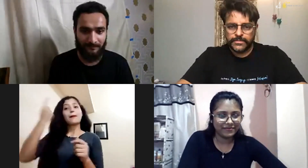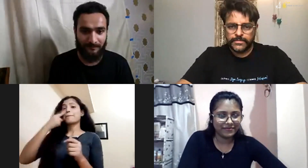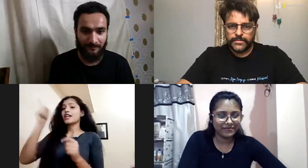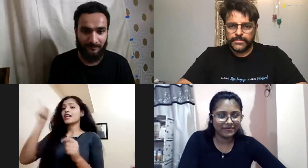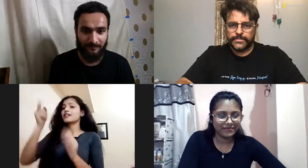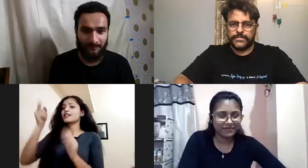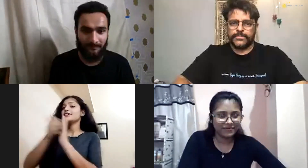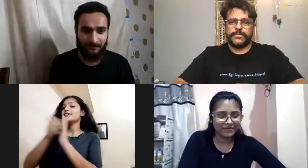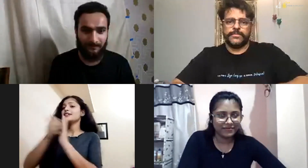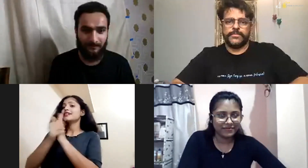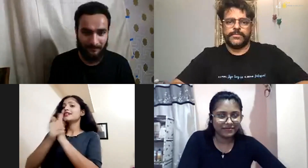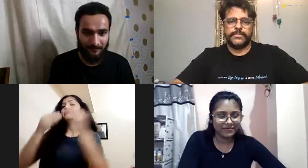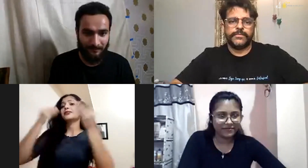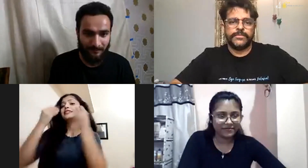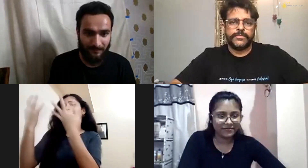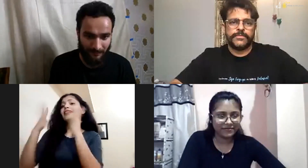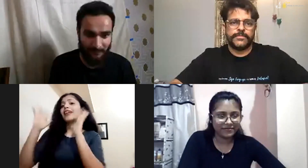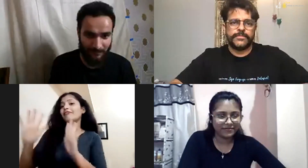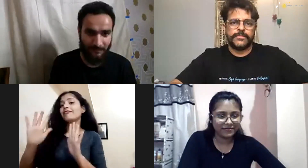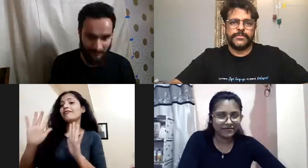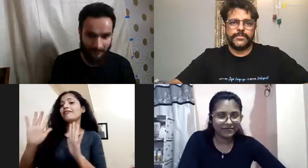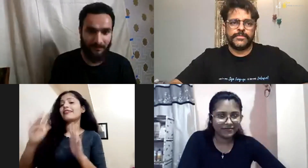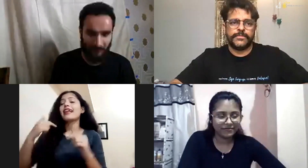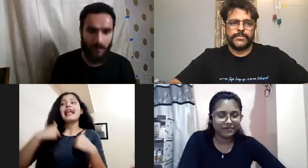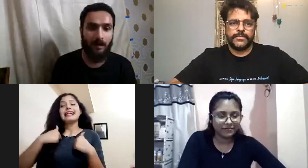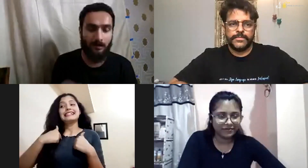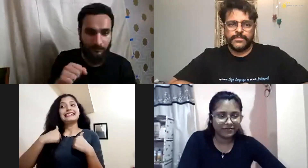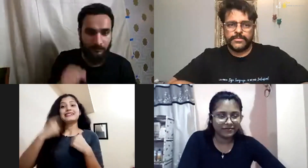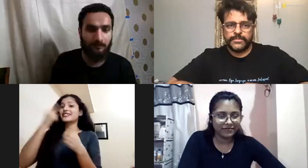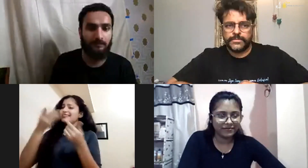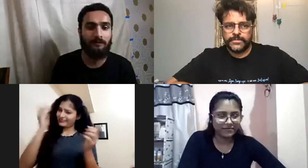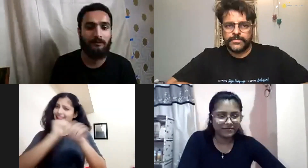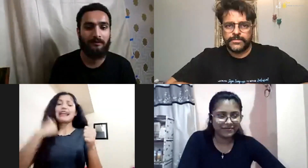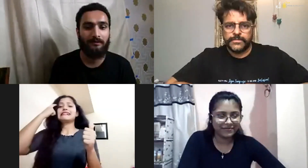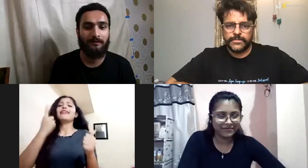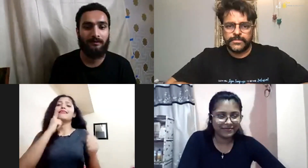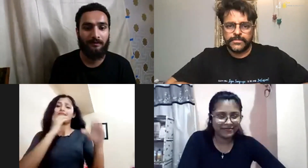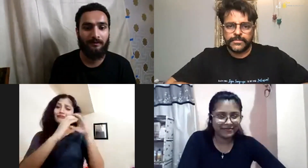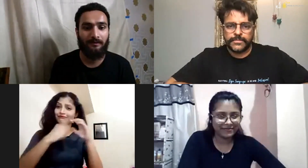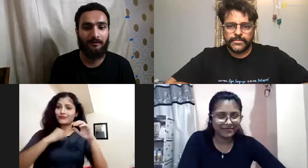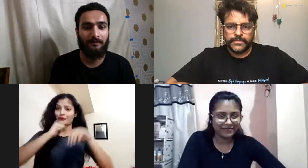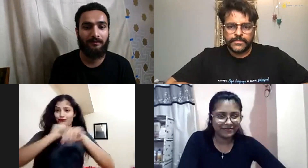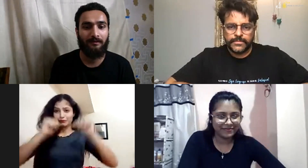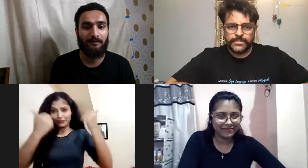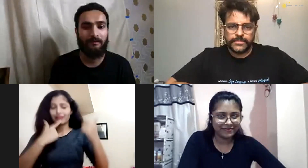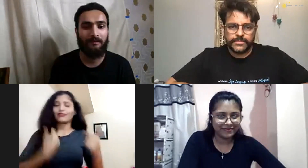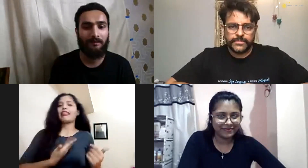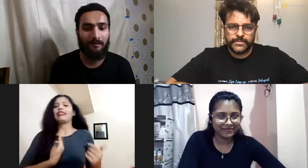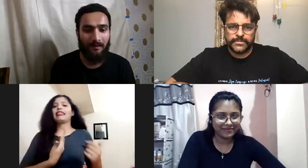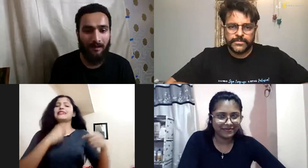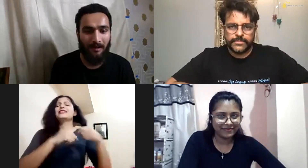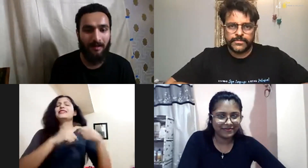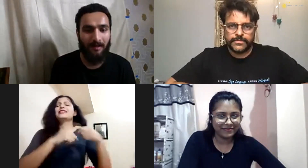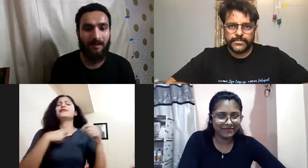question. Earlier, my mother is also, into makeup artistry, and my mother, I didn't want